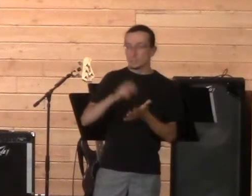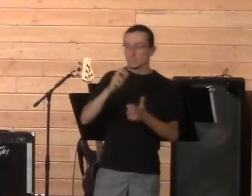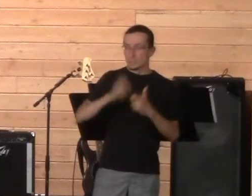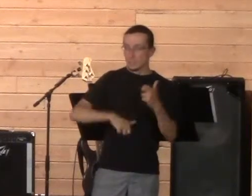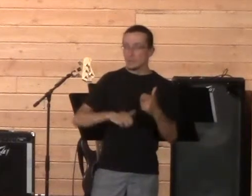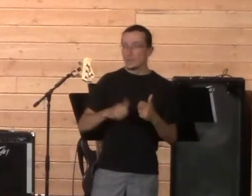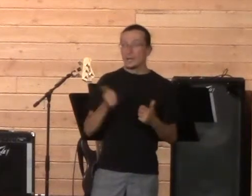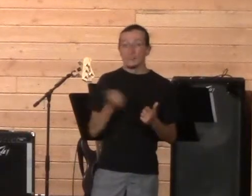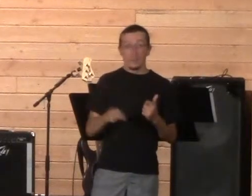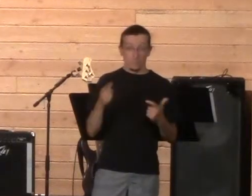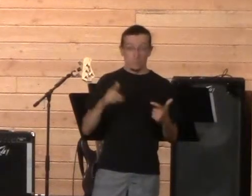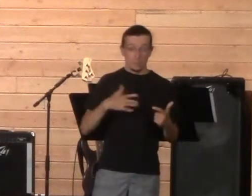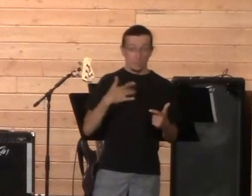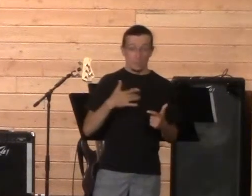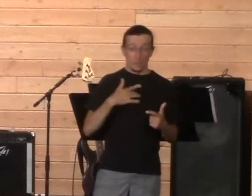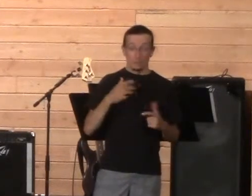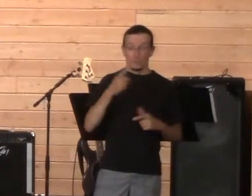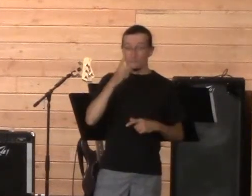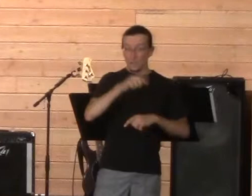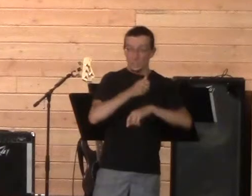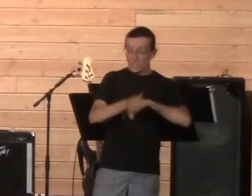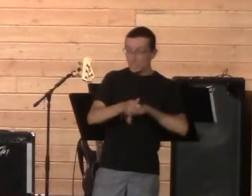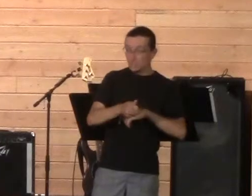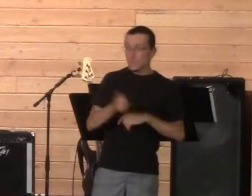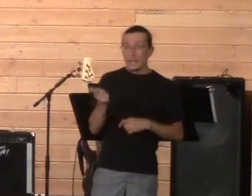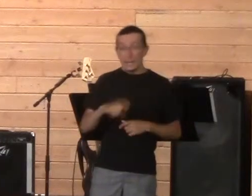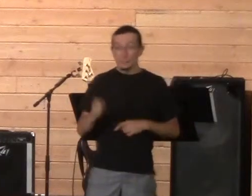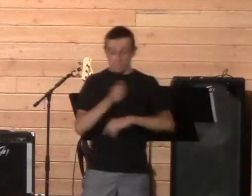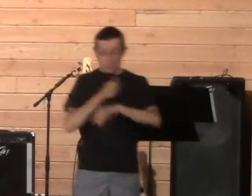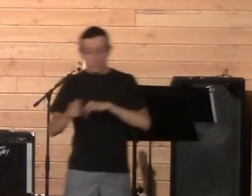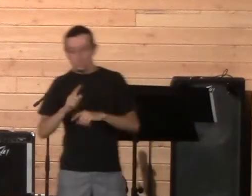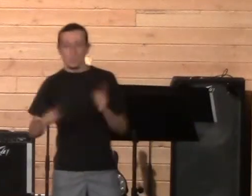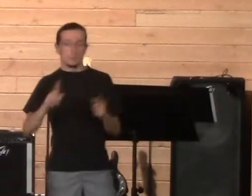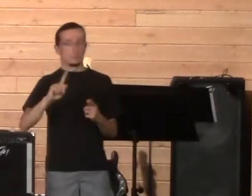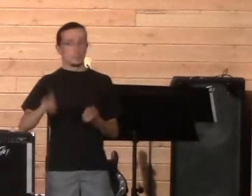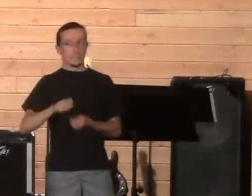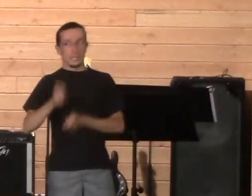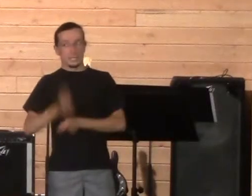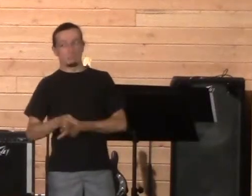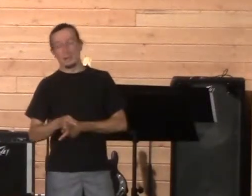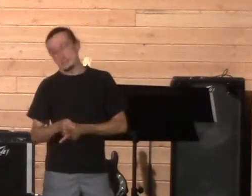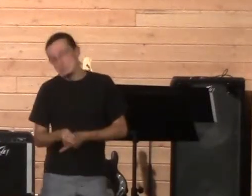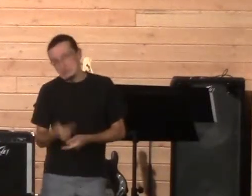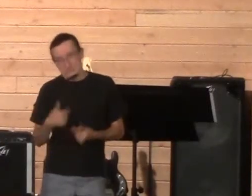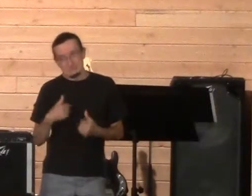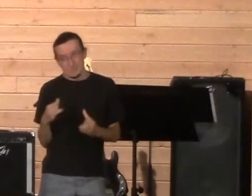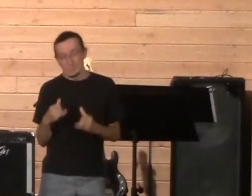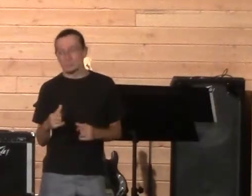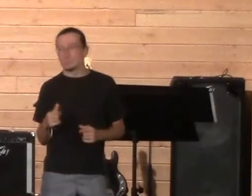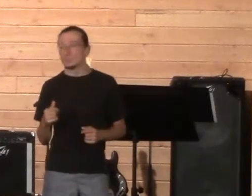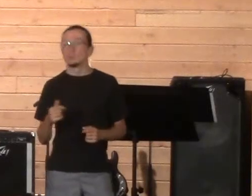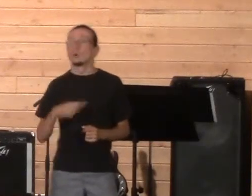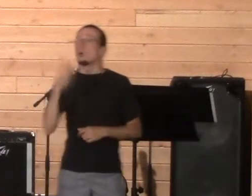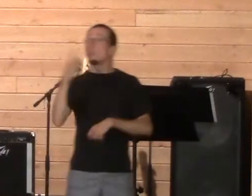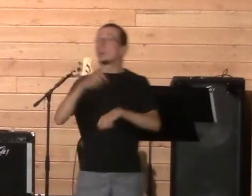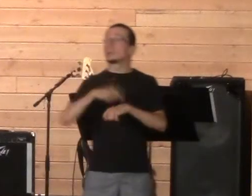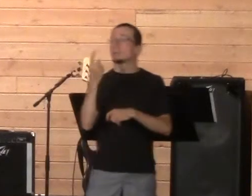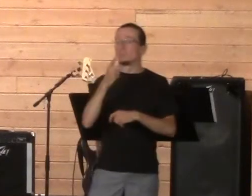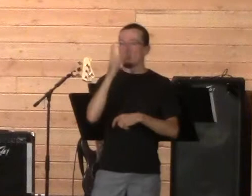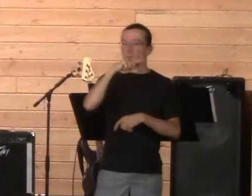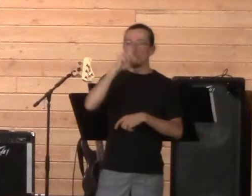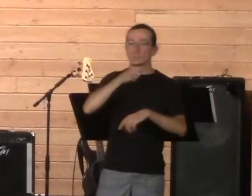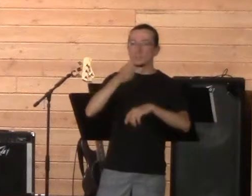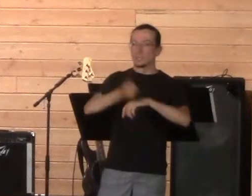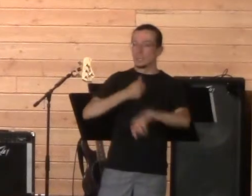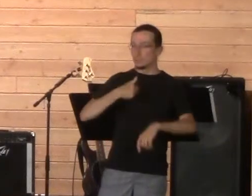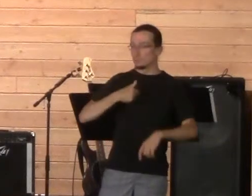the money? Yeah, me too. It's just how it is, okay? I was accused falsely. I don't know, some of you know this